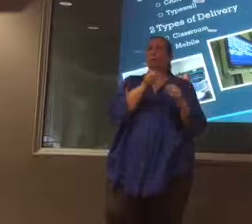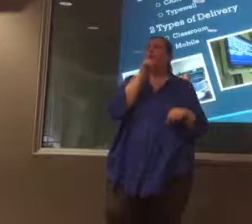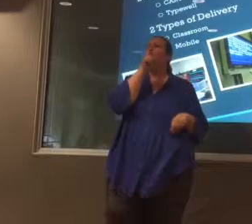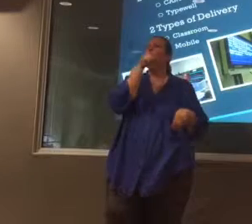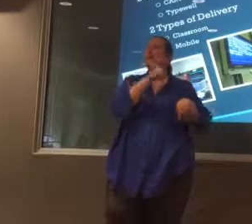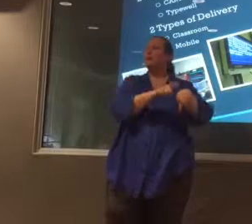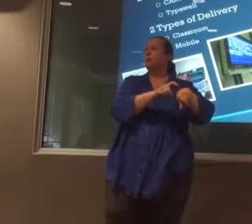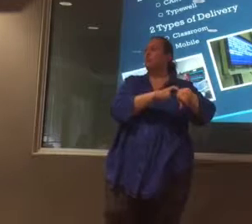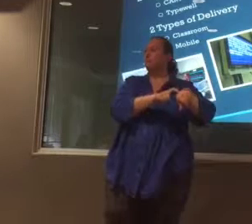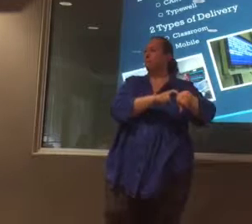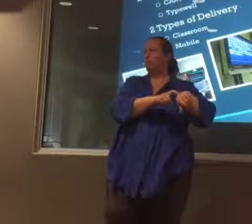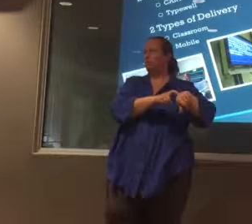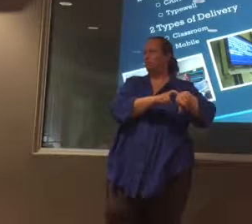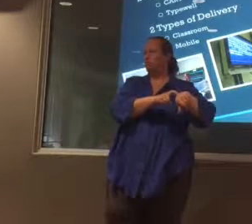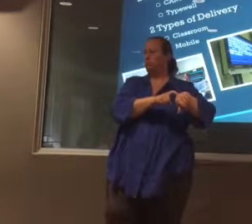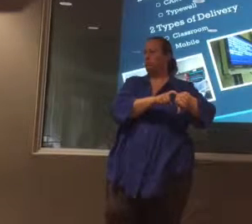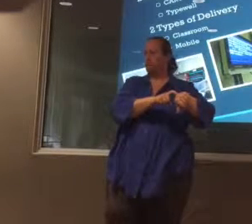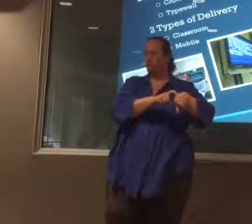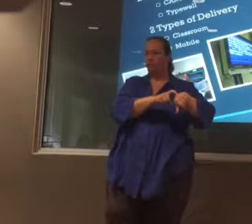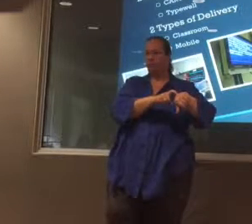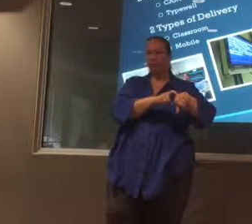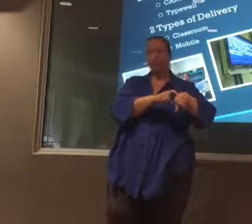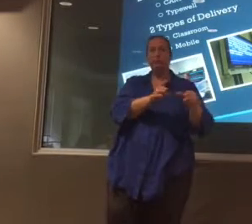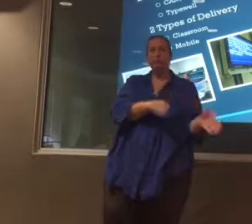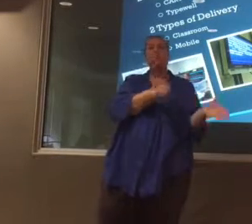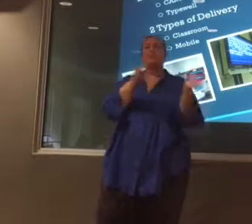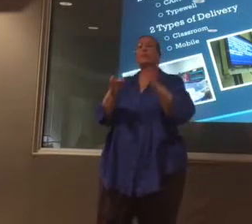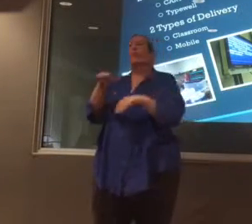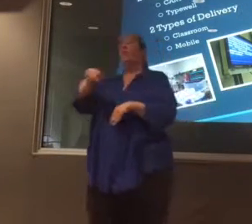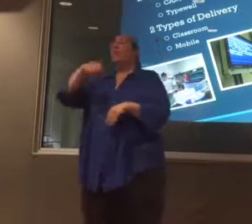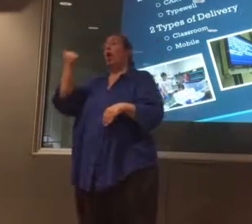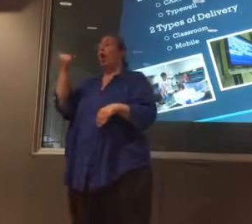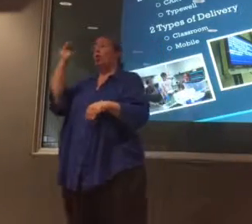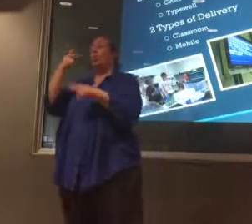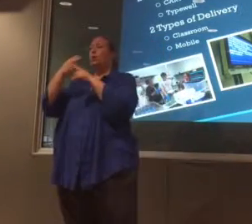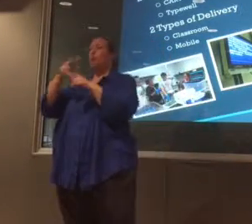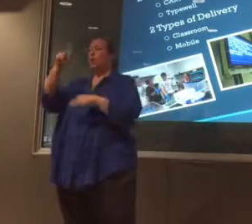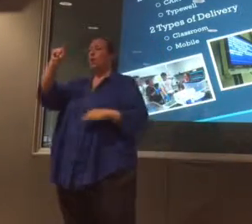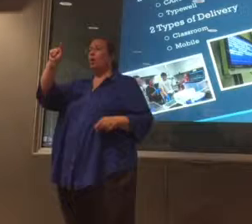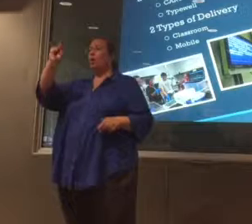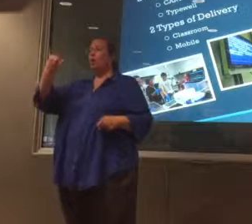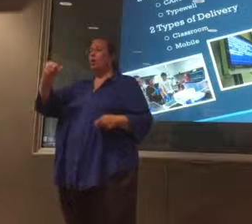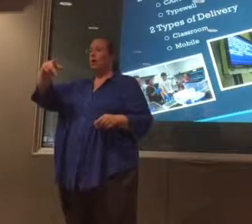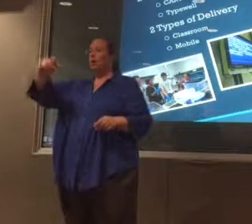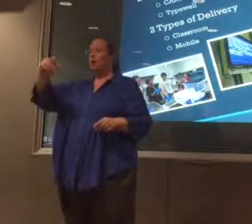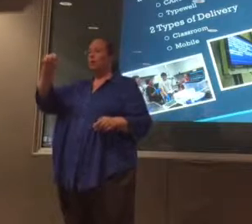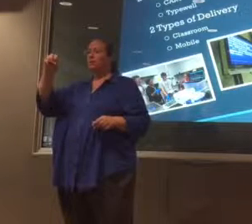and that is actually more real-time captioning. And then we have another type, which is called